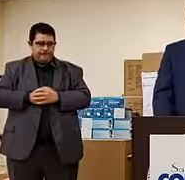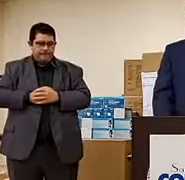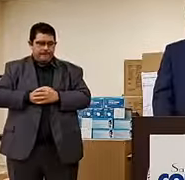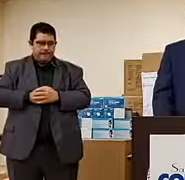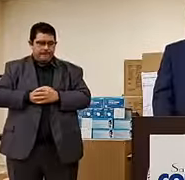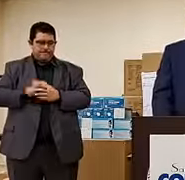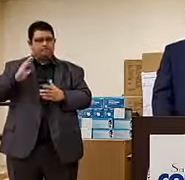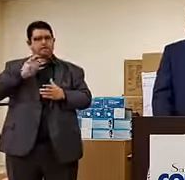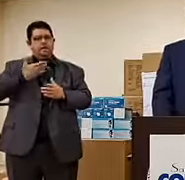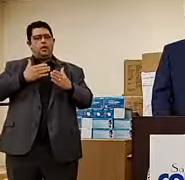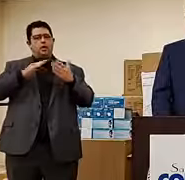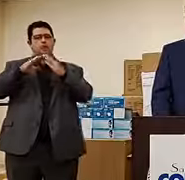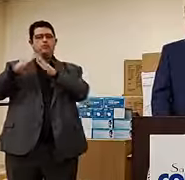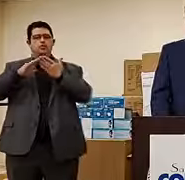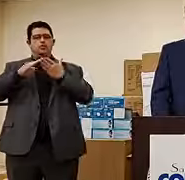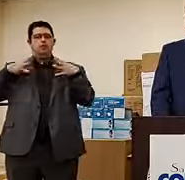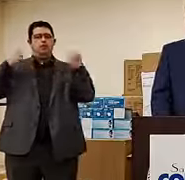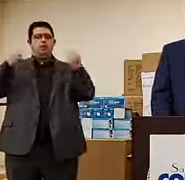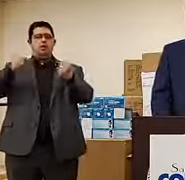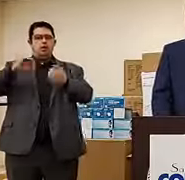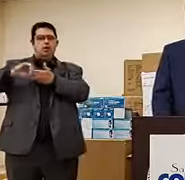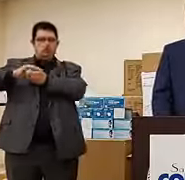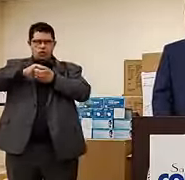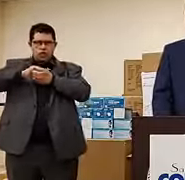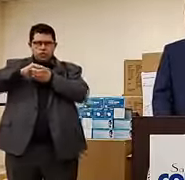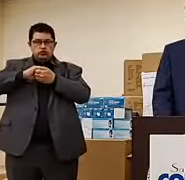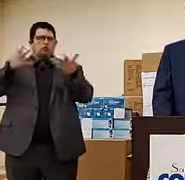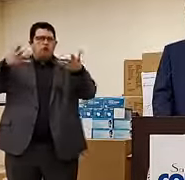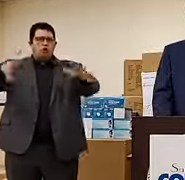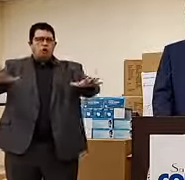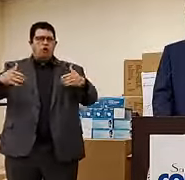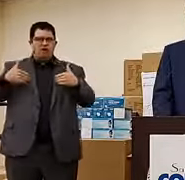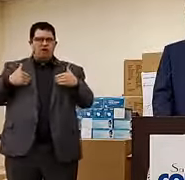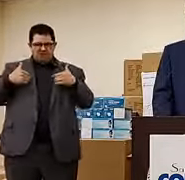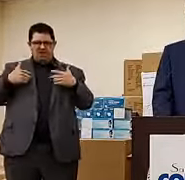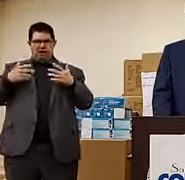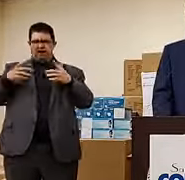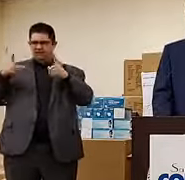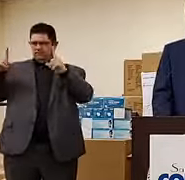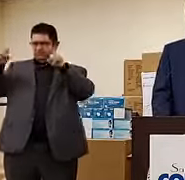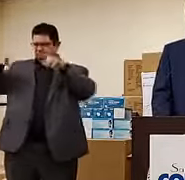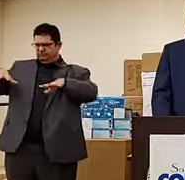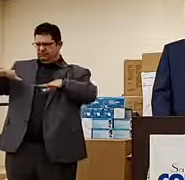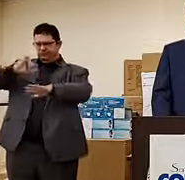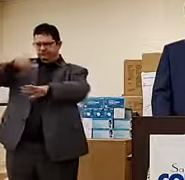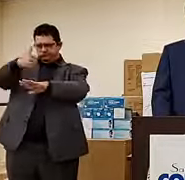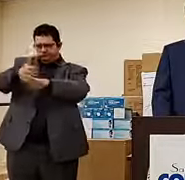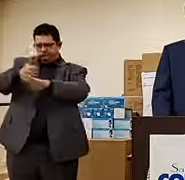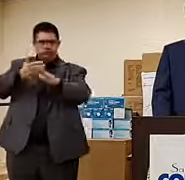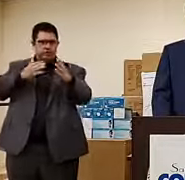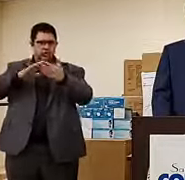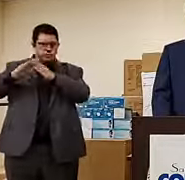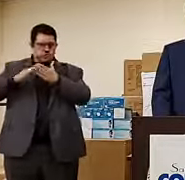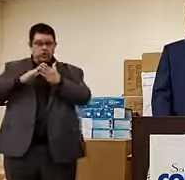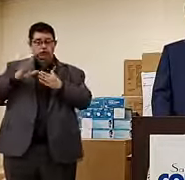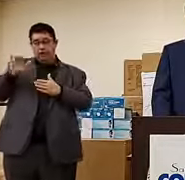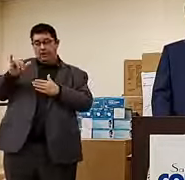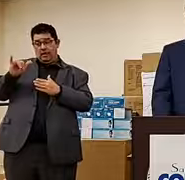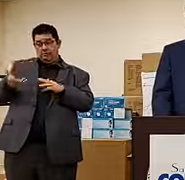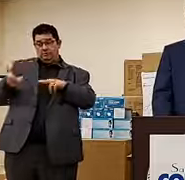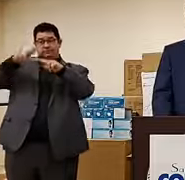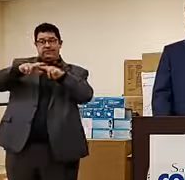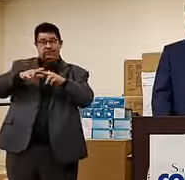Our community health partners, federally qualified health centers, already have an infrastructure for testing in the community. So through this additional funding, we hope